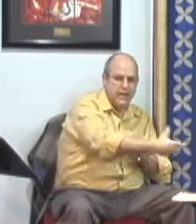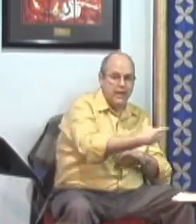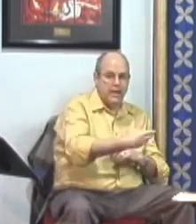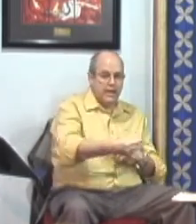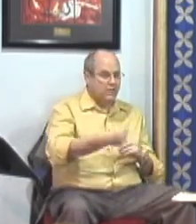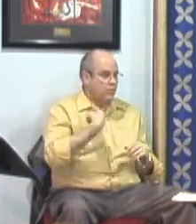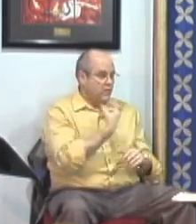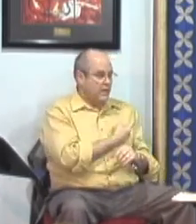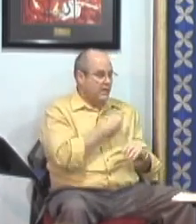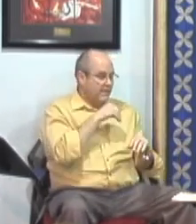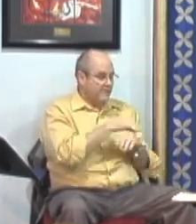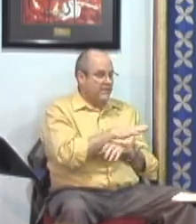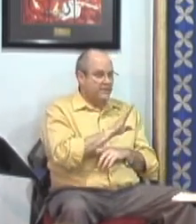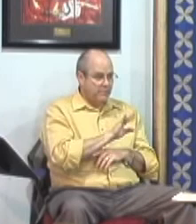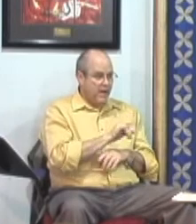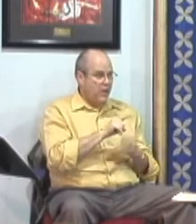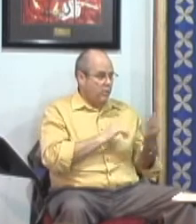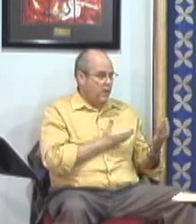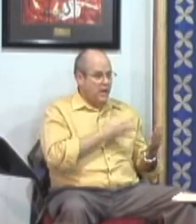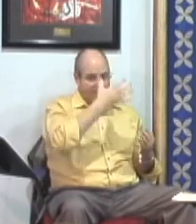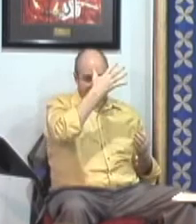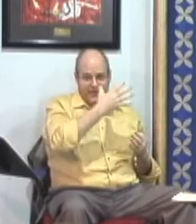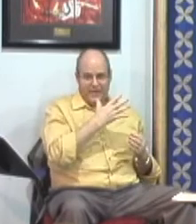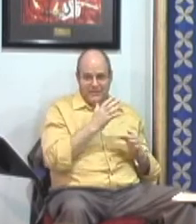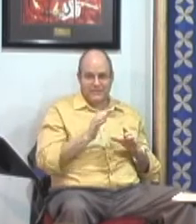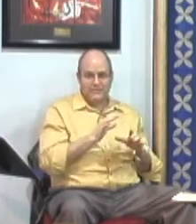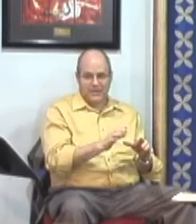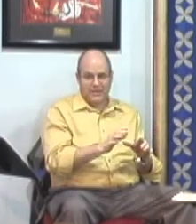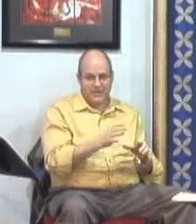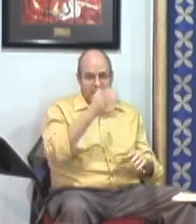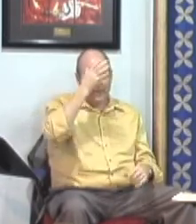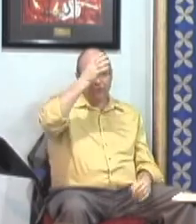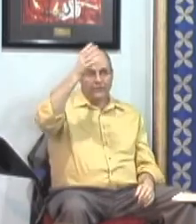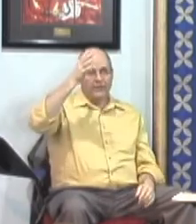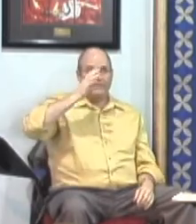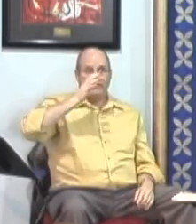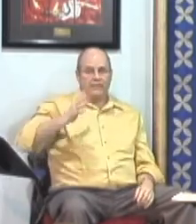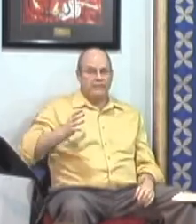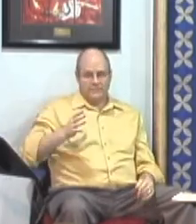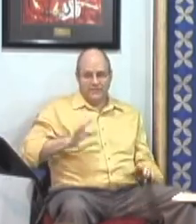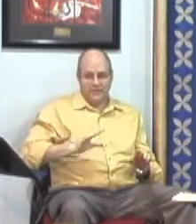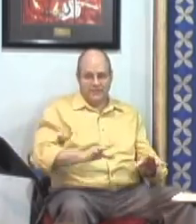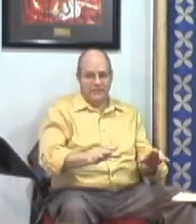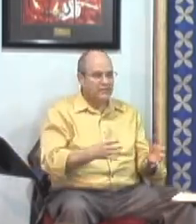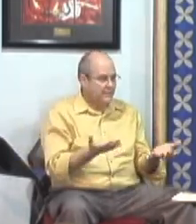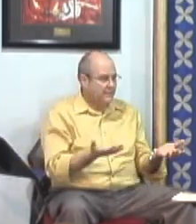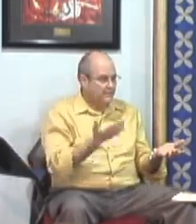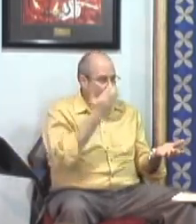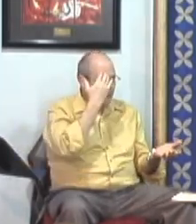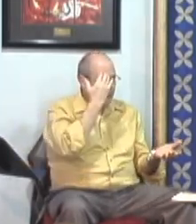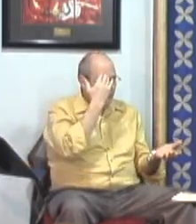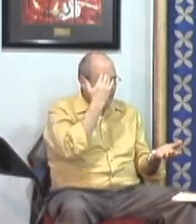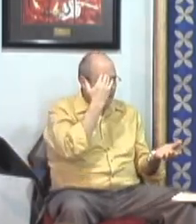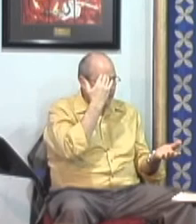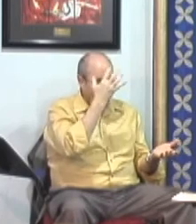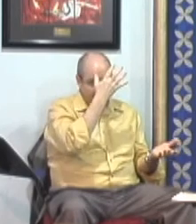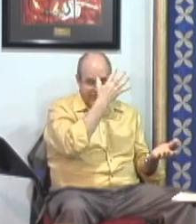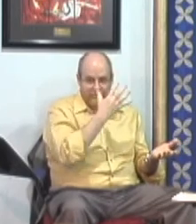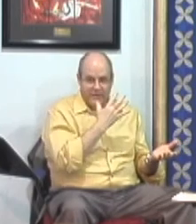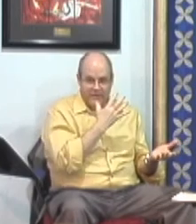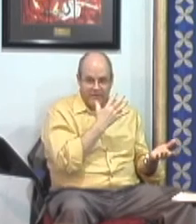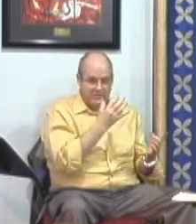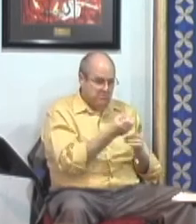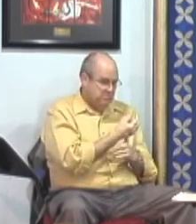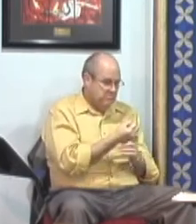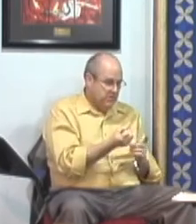parents did and what our grandparents and what our great-grandparents did. And last week we talked about how obvious that is. We all know that if parents, you know,